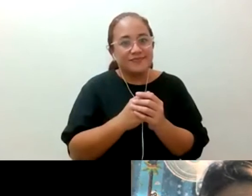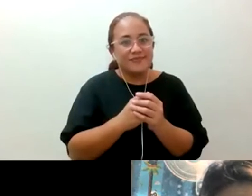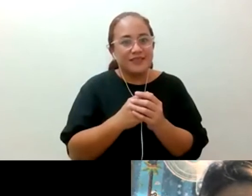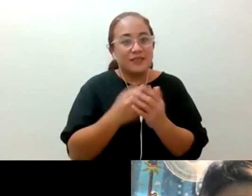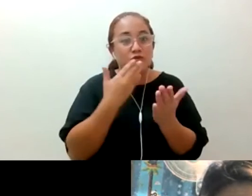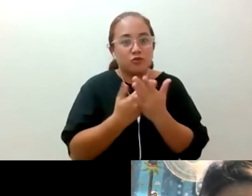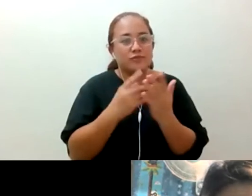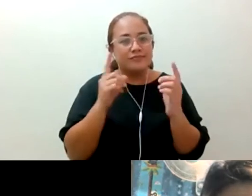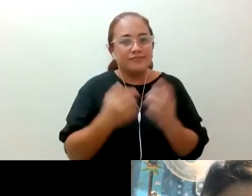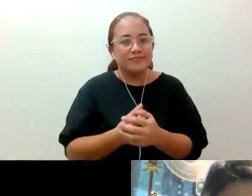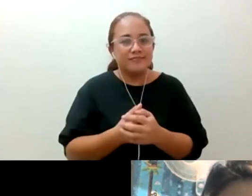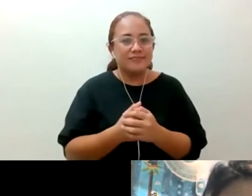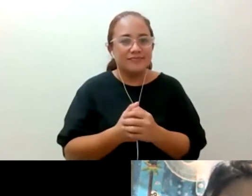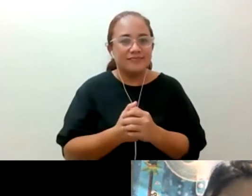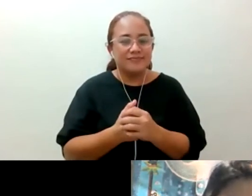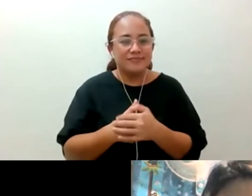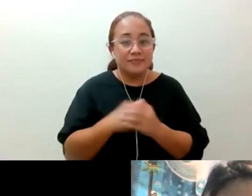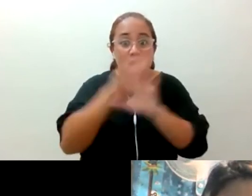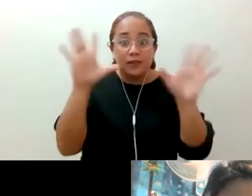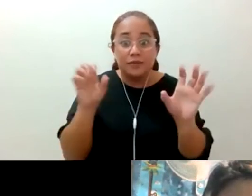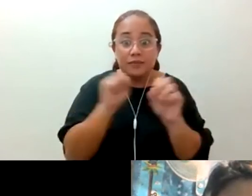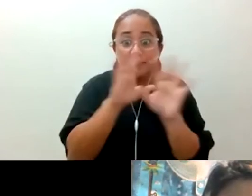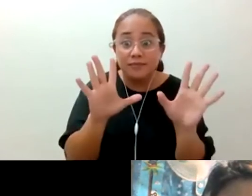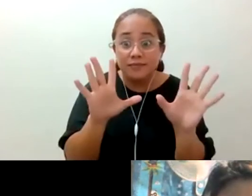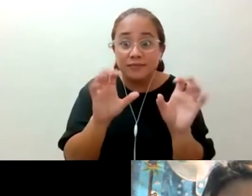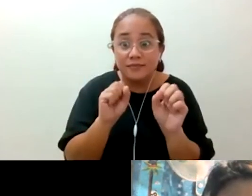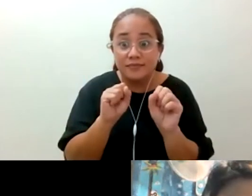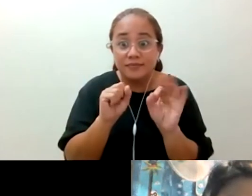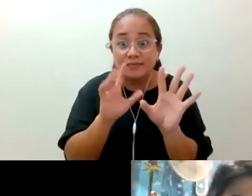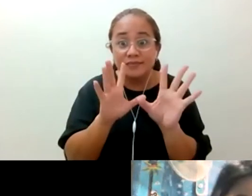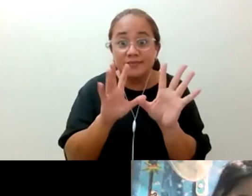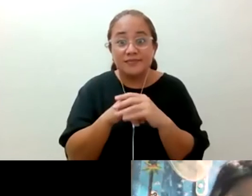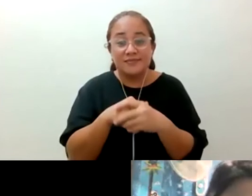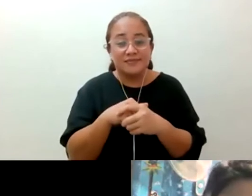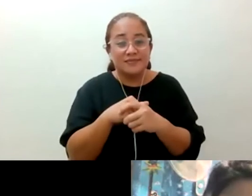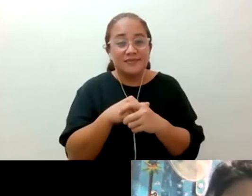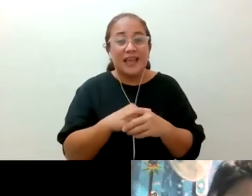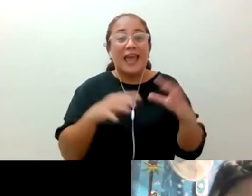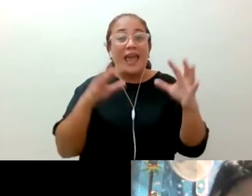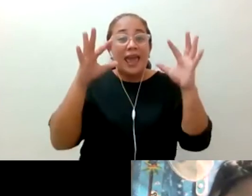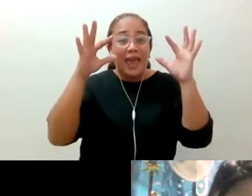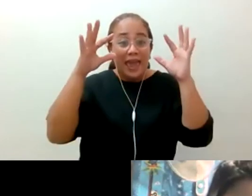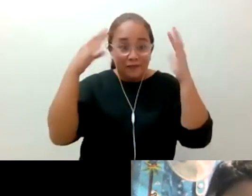Yeah. Okay. Is that clear now? So Yeah. once you've done handshake,